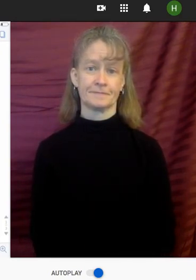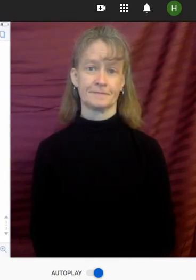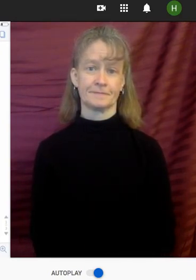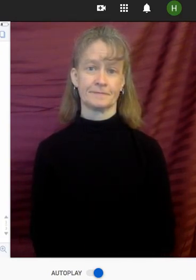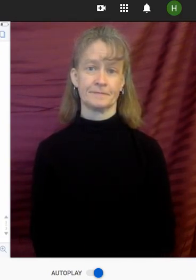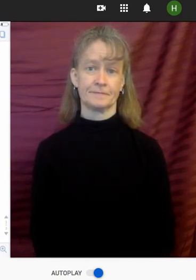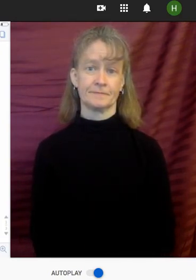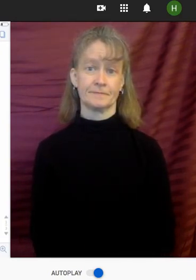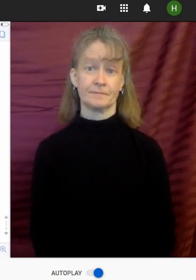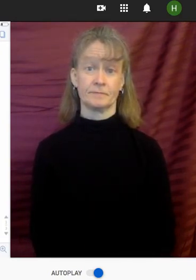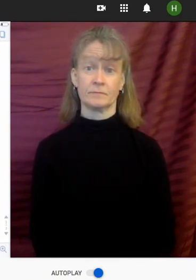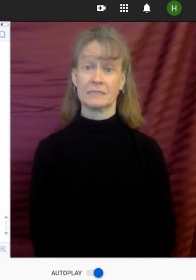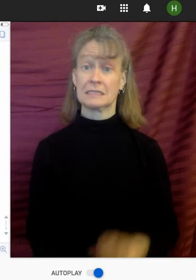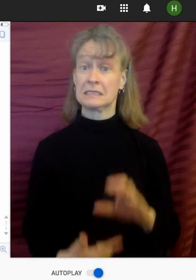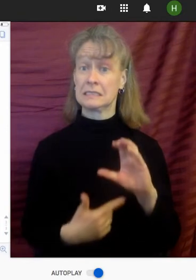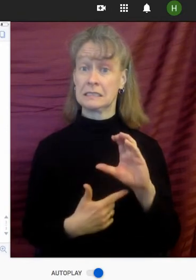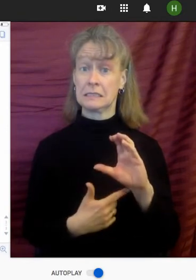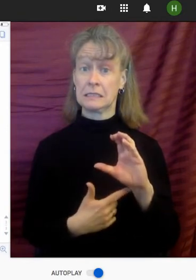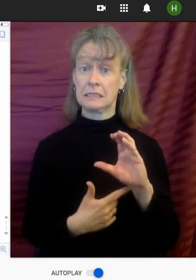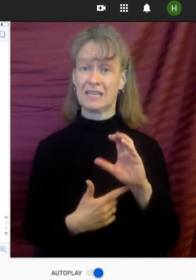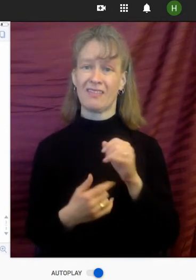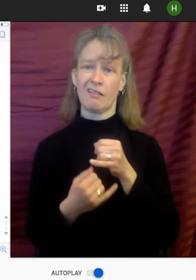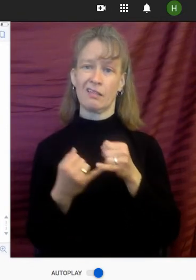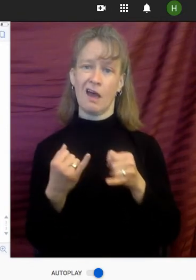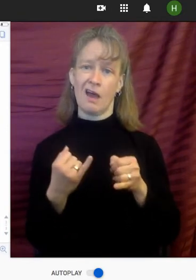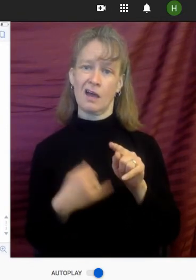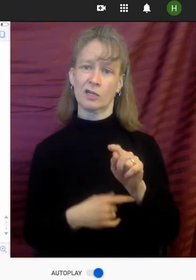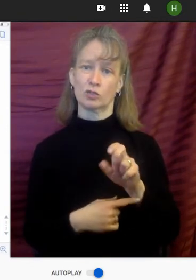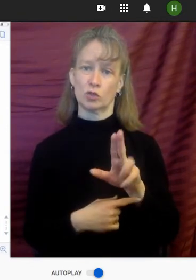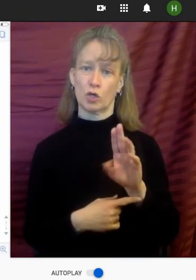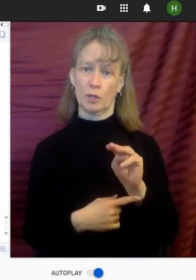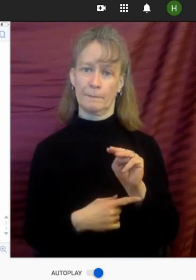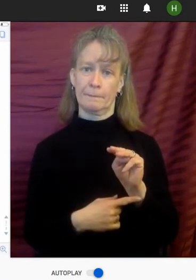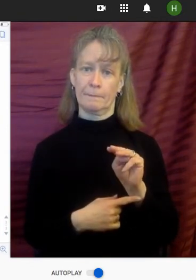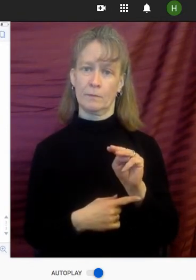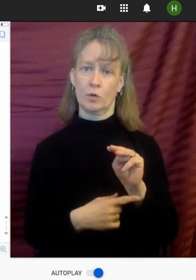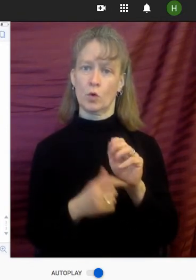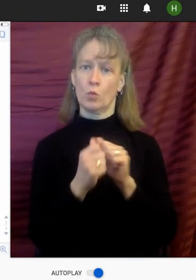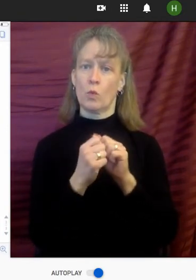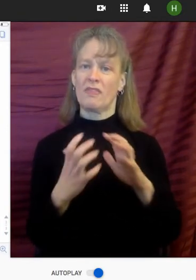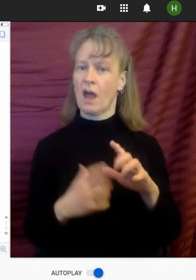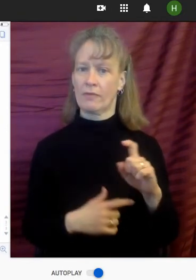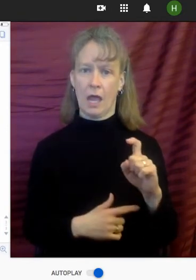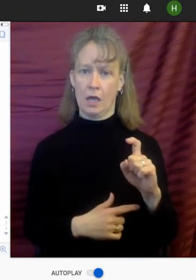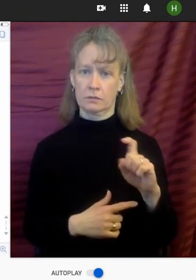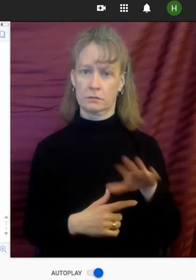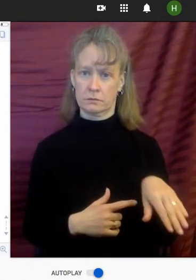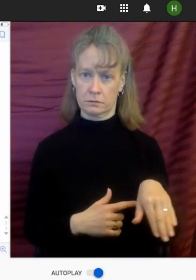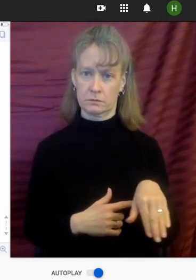And our c is our last term without any x's with it.